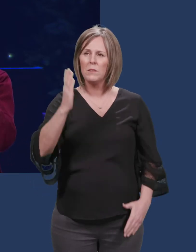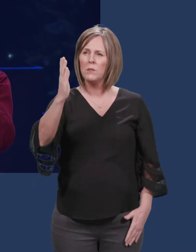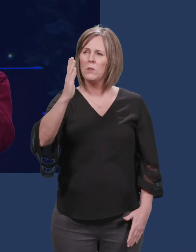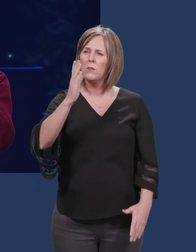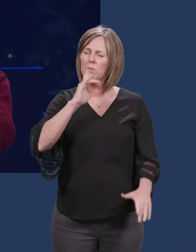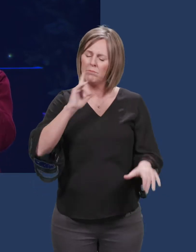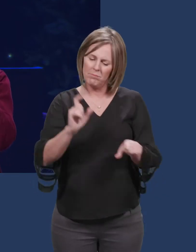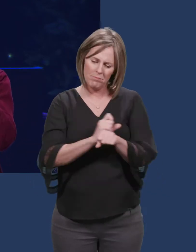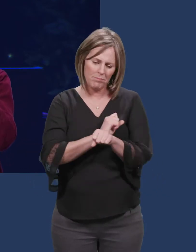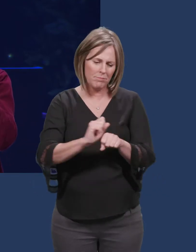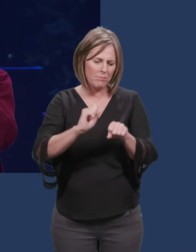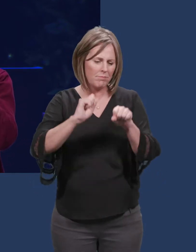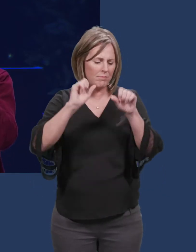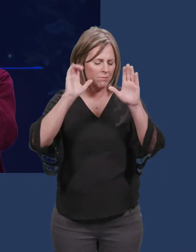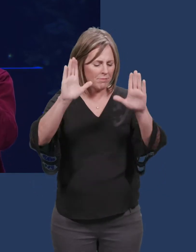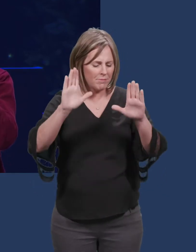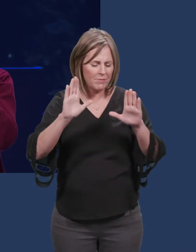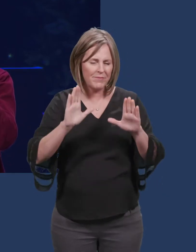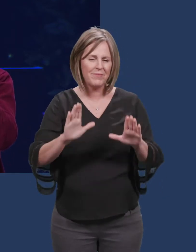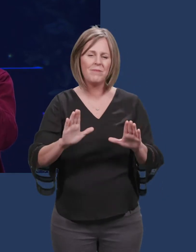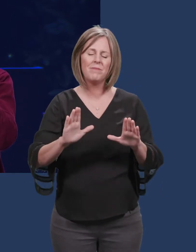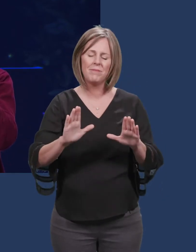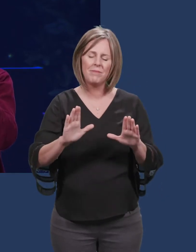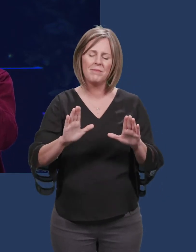art, how great thou